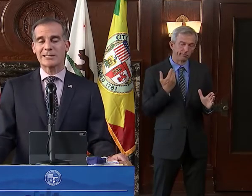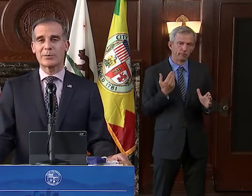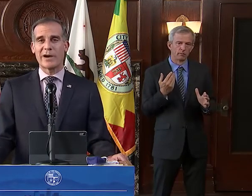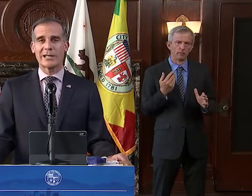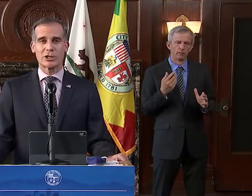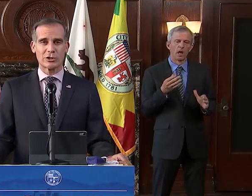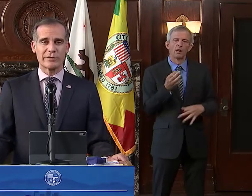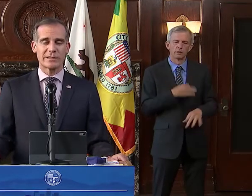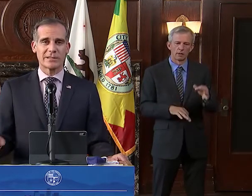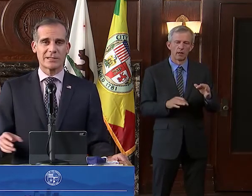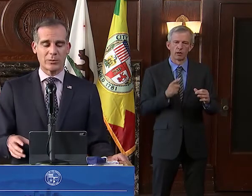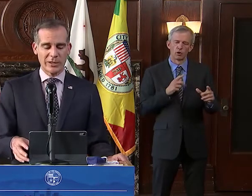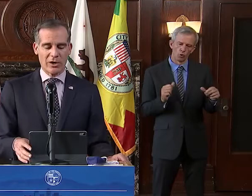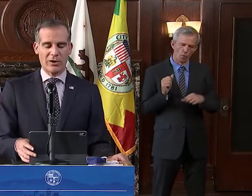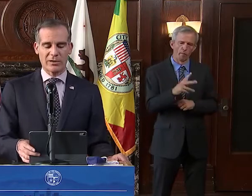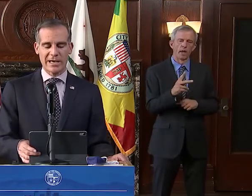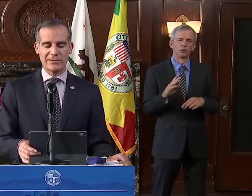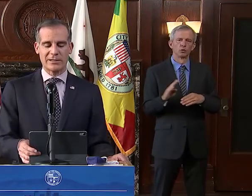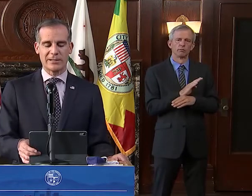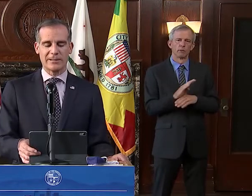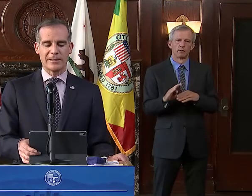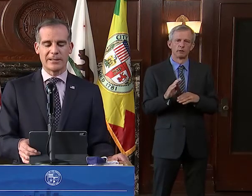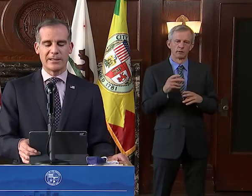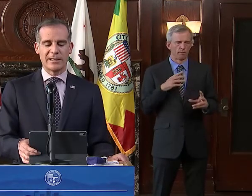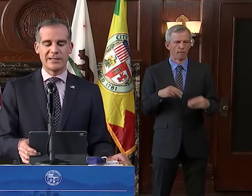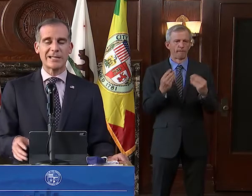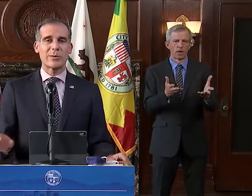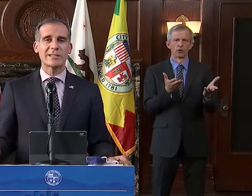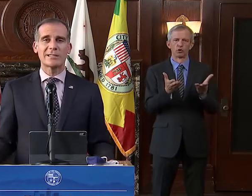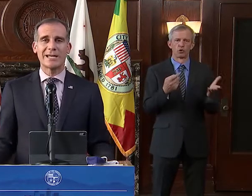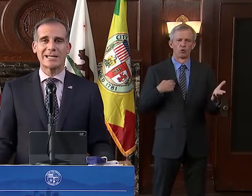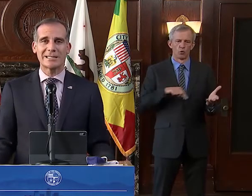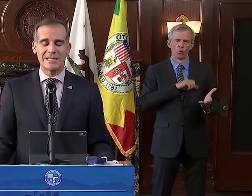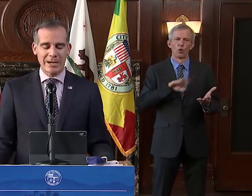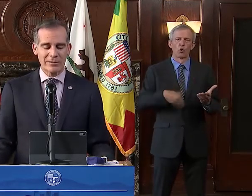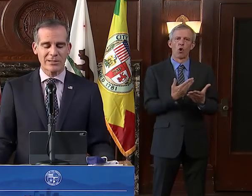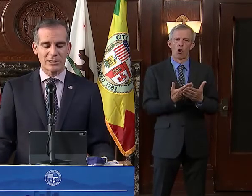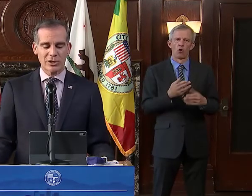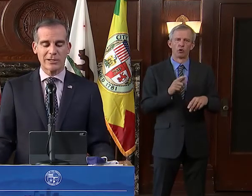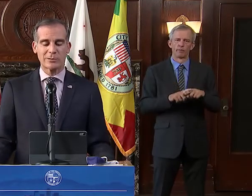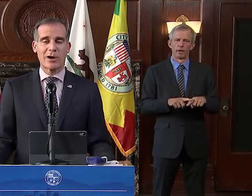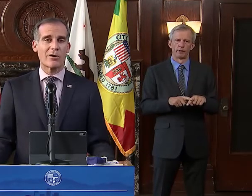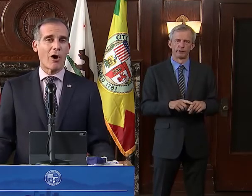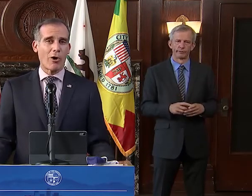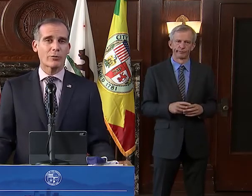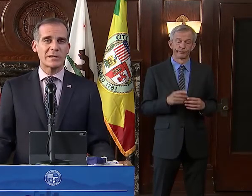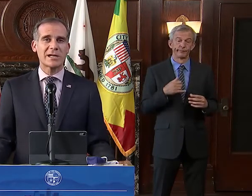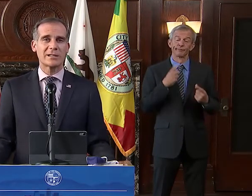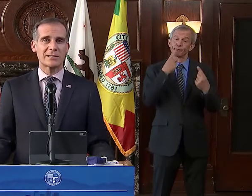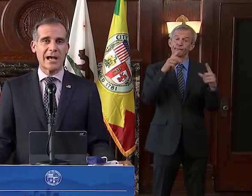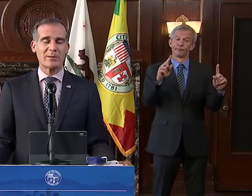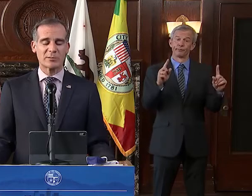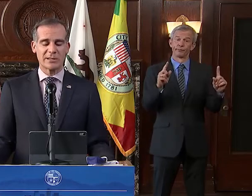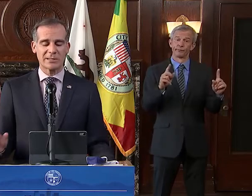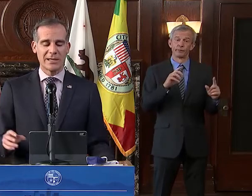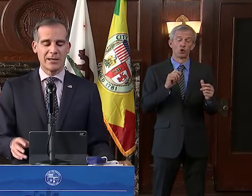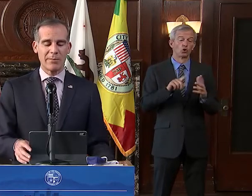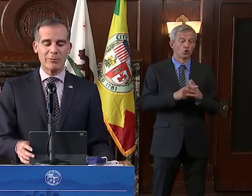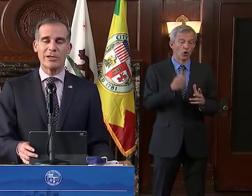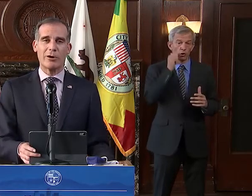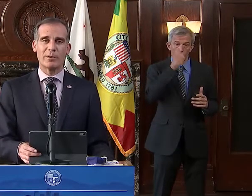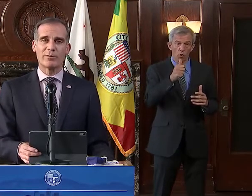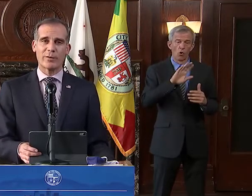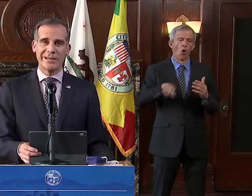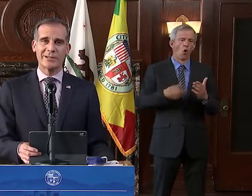get back to providing the services that we all count on. And that's why tonight I can announce that starting tomorrow, all retail establishments